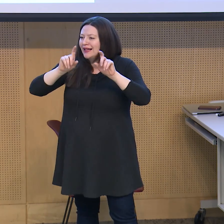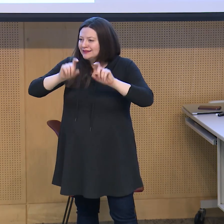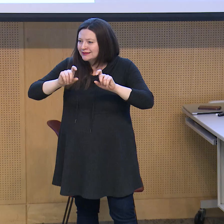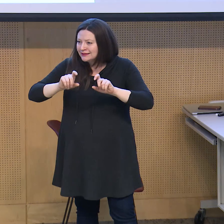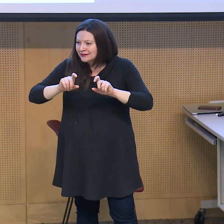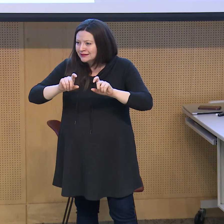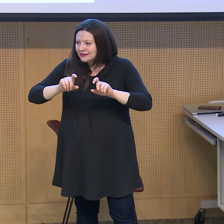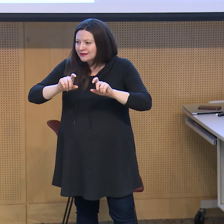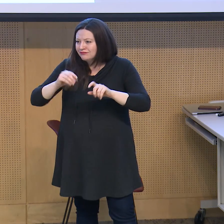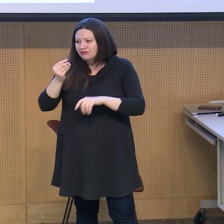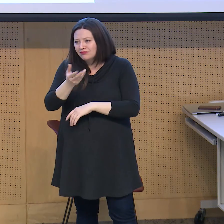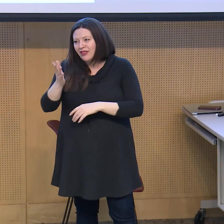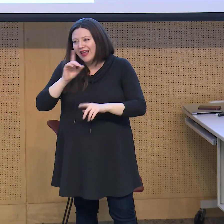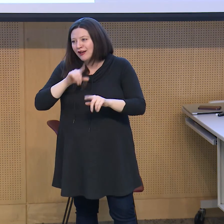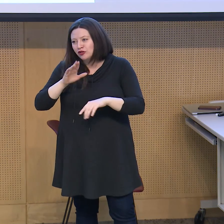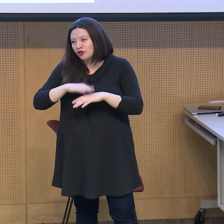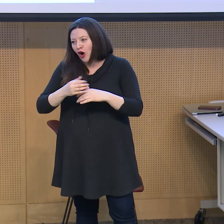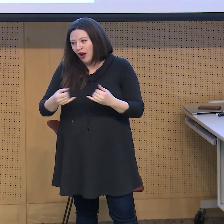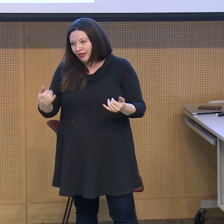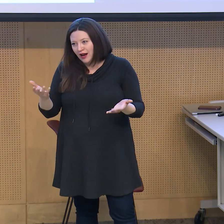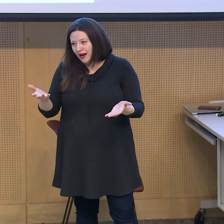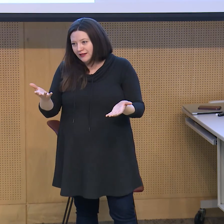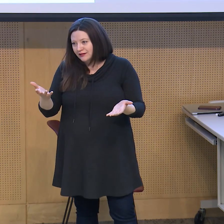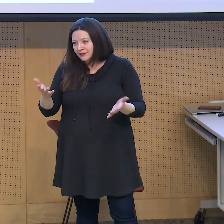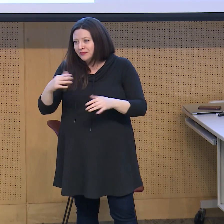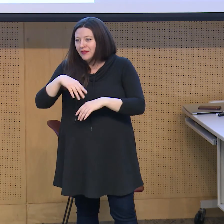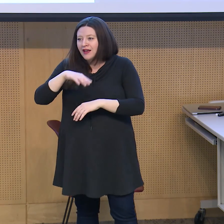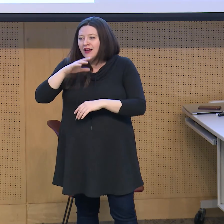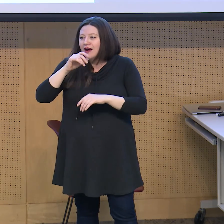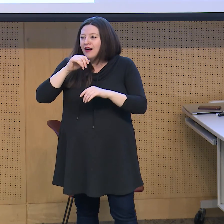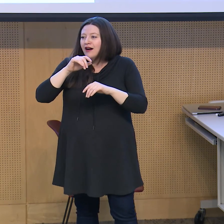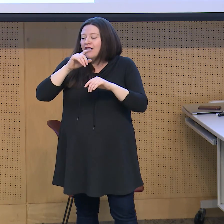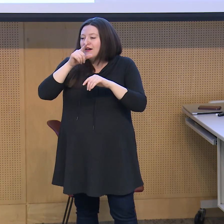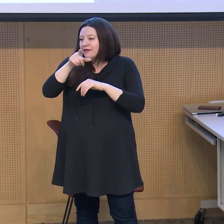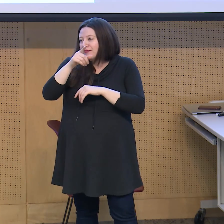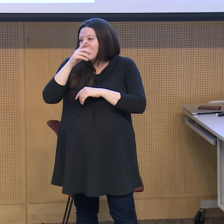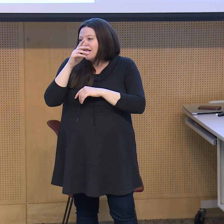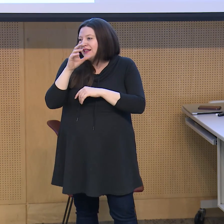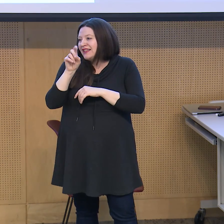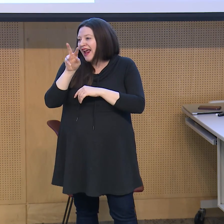it's a 10-question little quiz. The answers are all online.